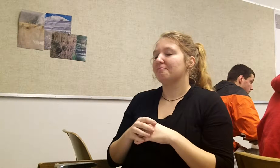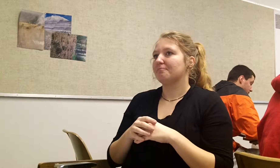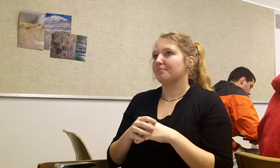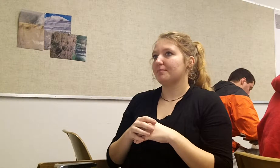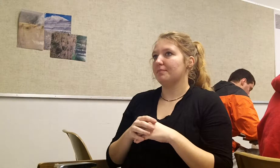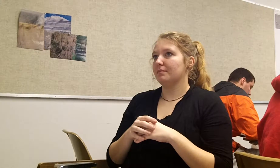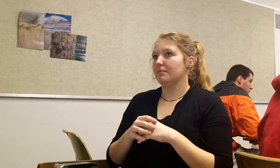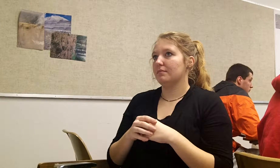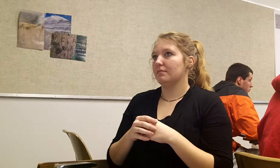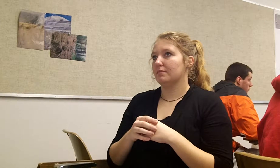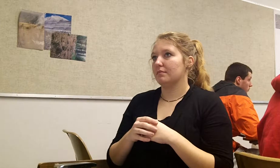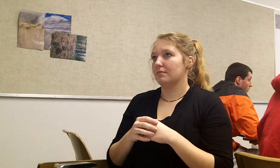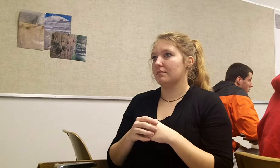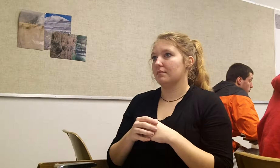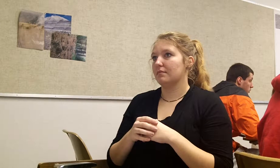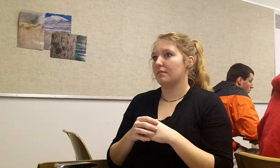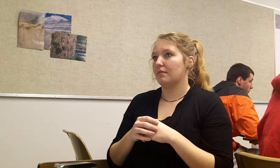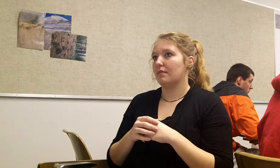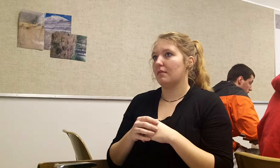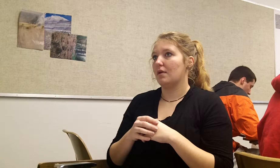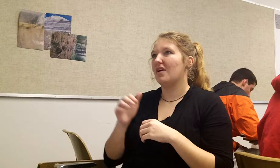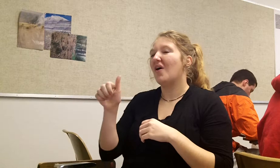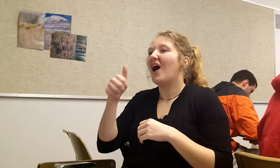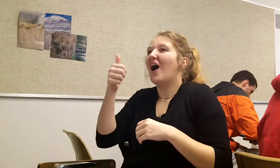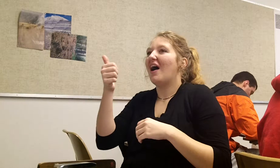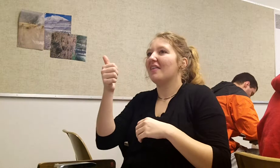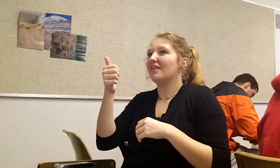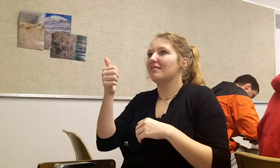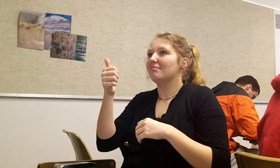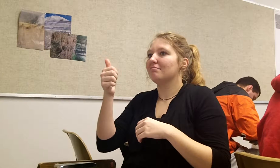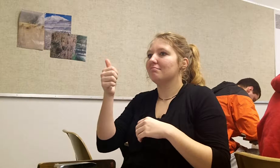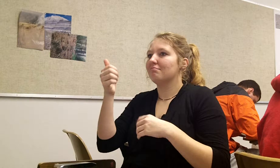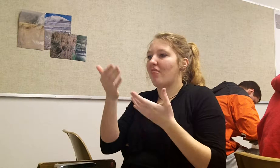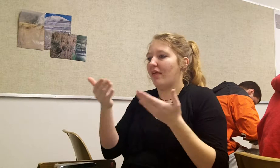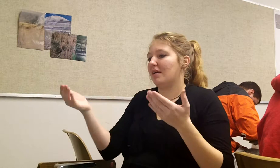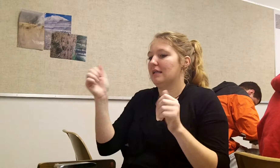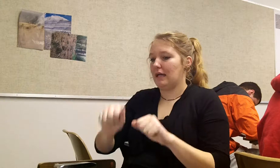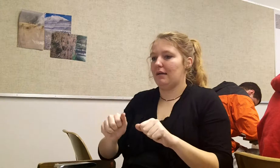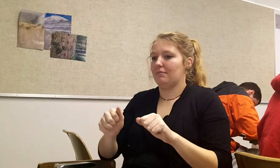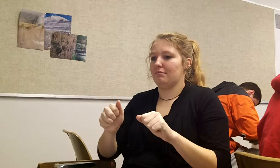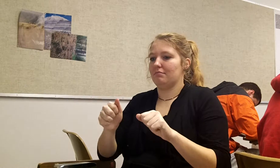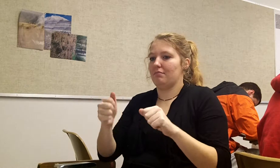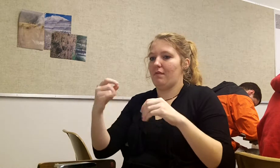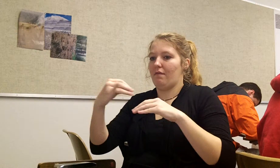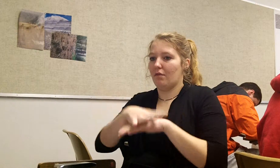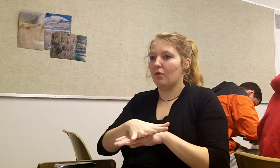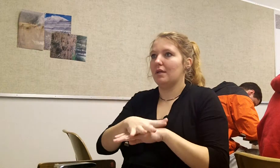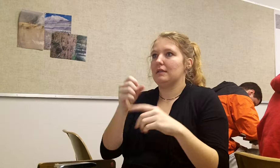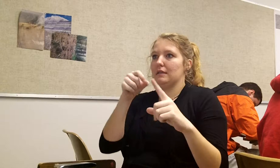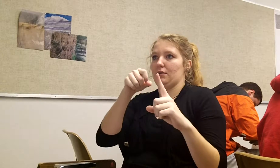other factors can influence signaling pathways and how important they are.